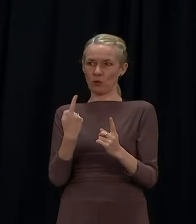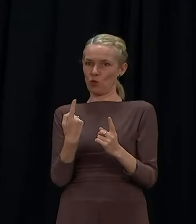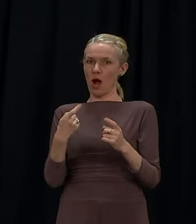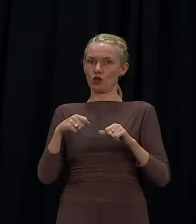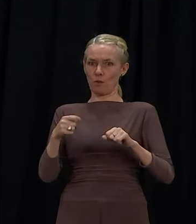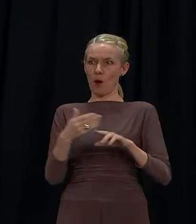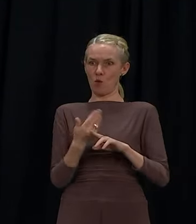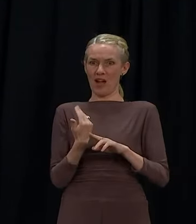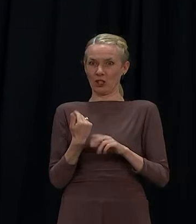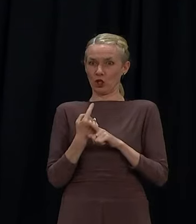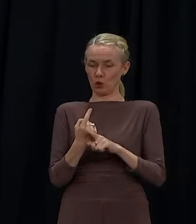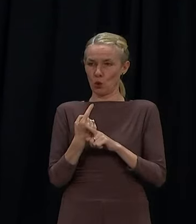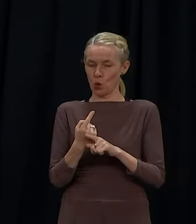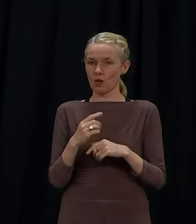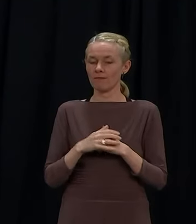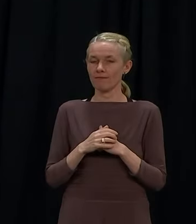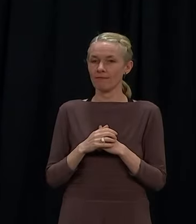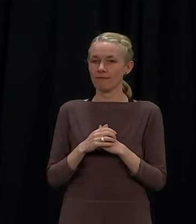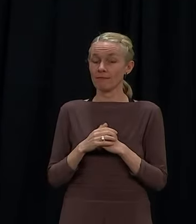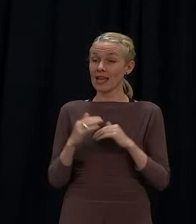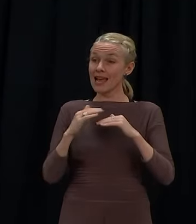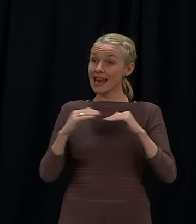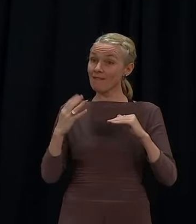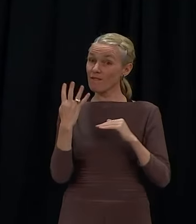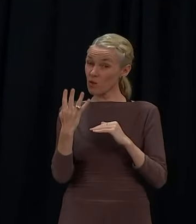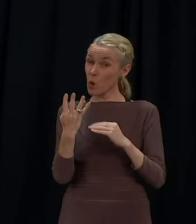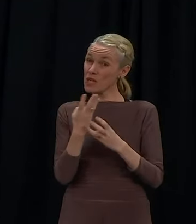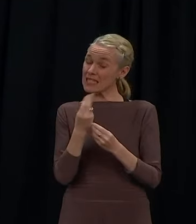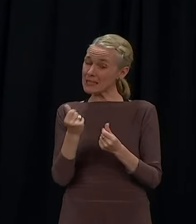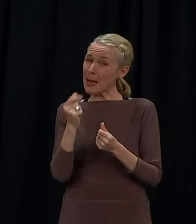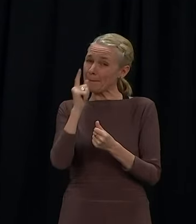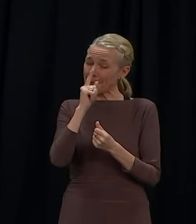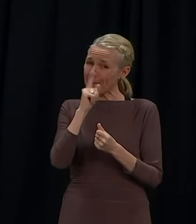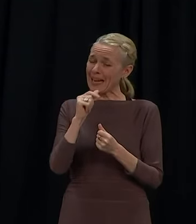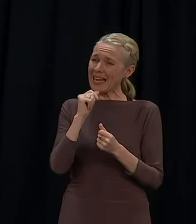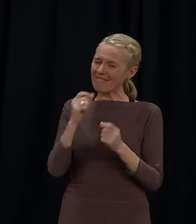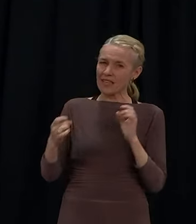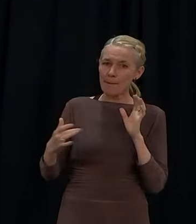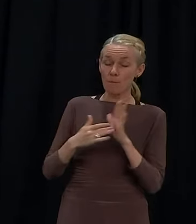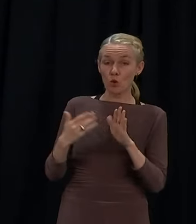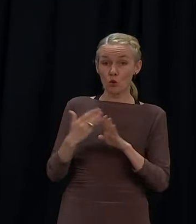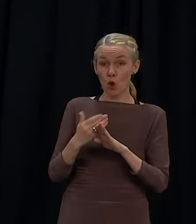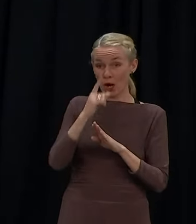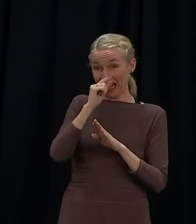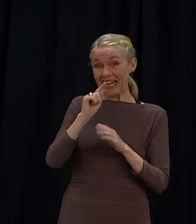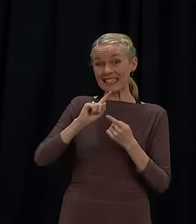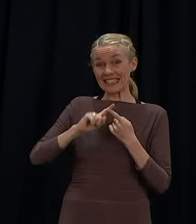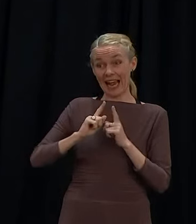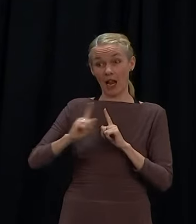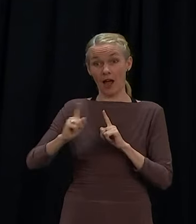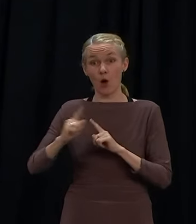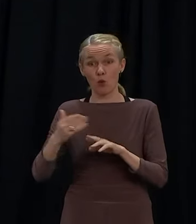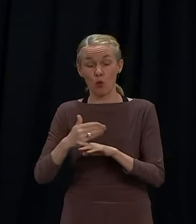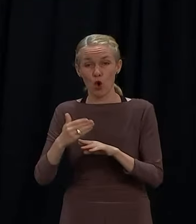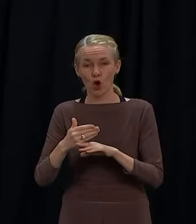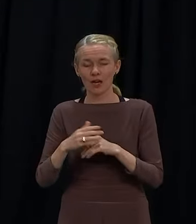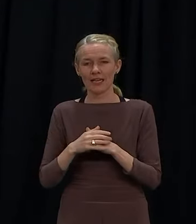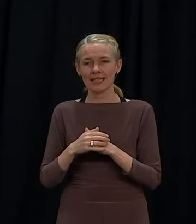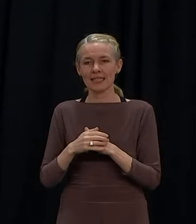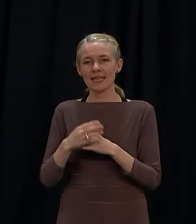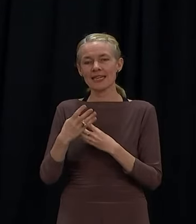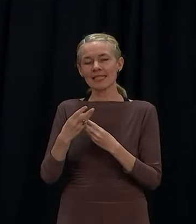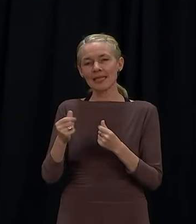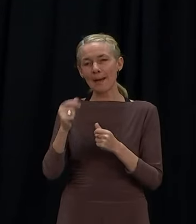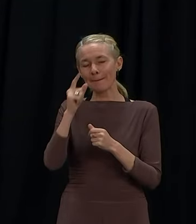course in level 4 there's a restricted number who are able to work. We've had some who are not customer facing but who work in food and